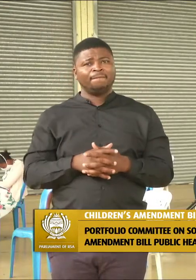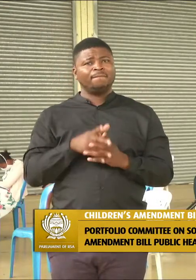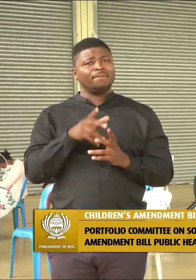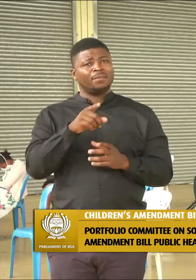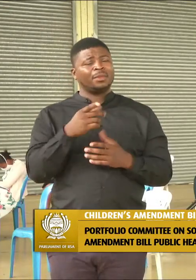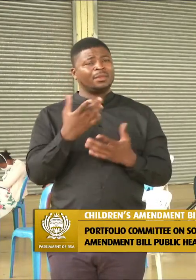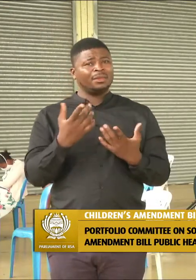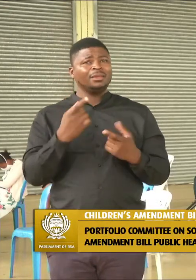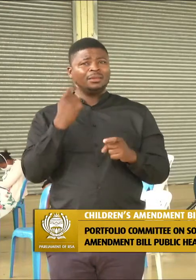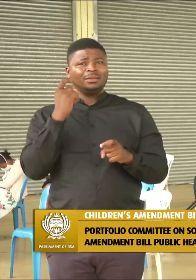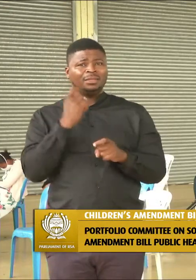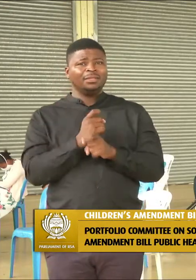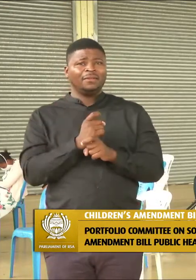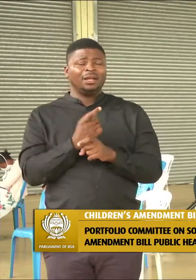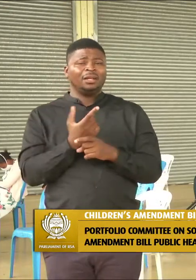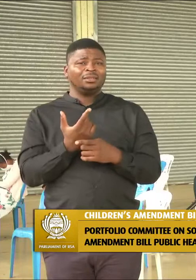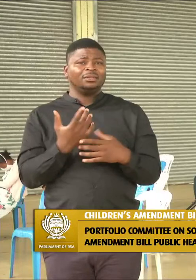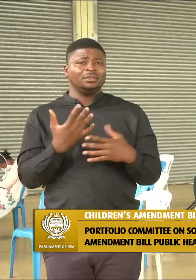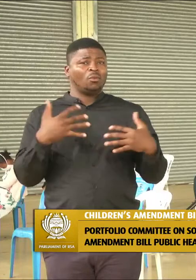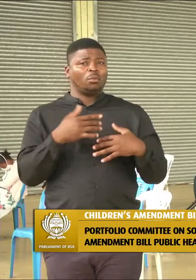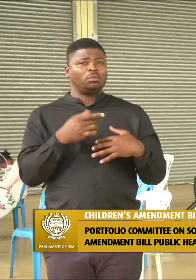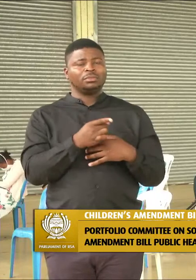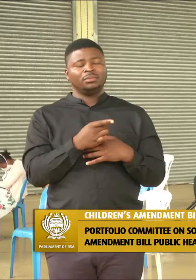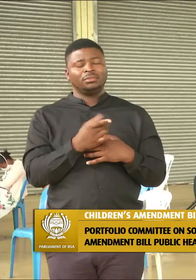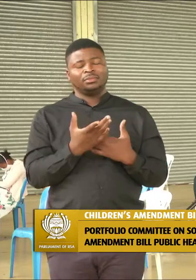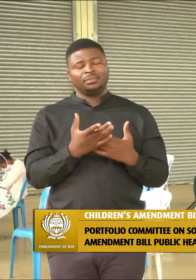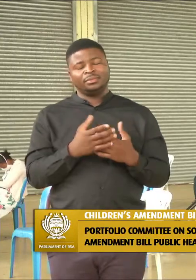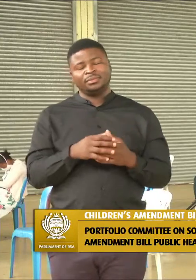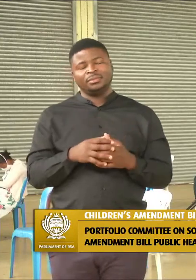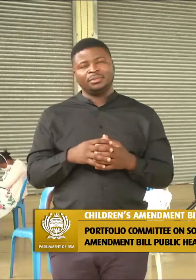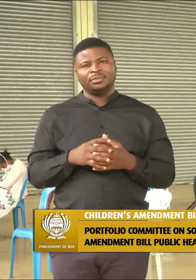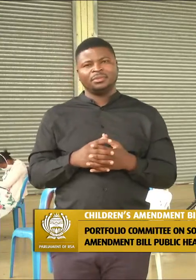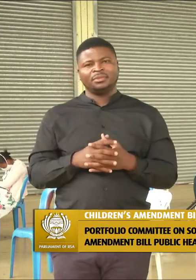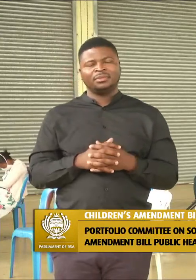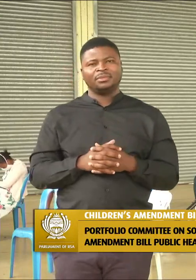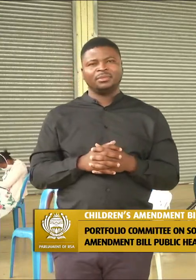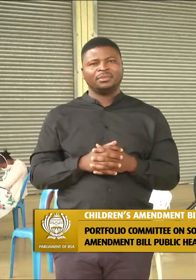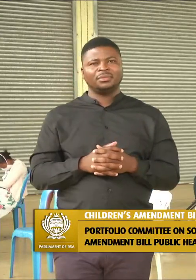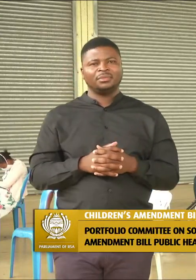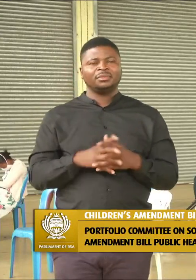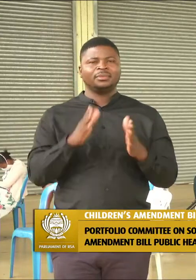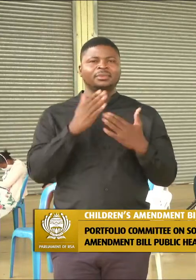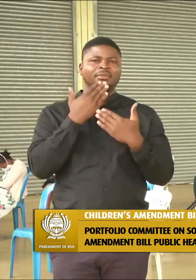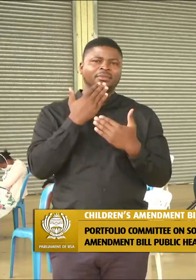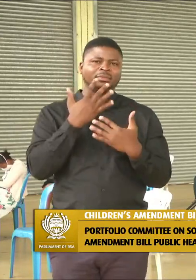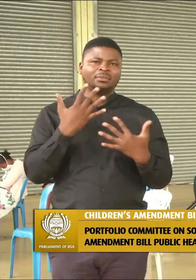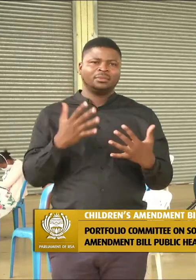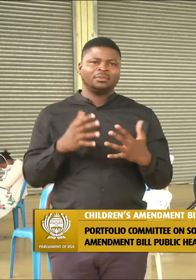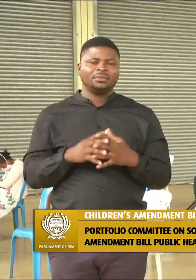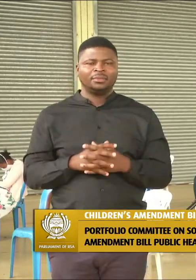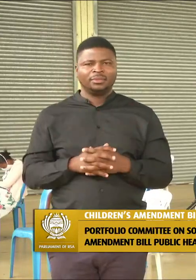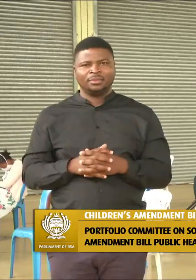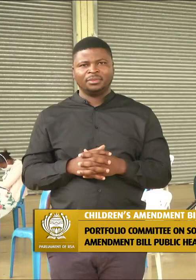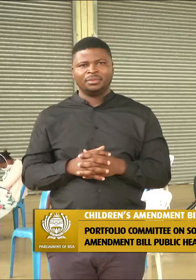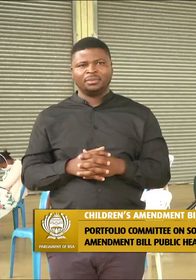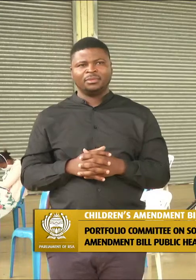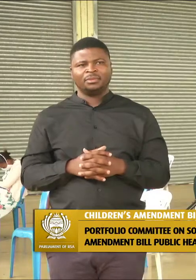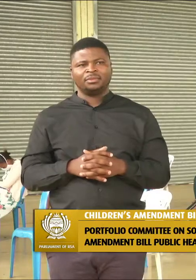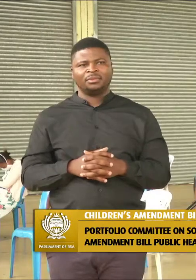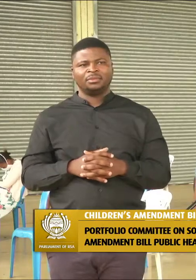to be. Isimo esithusayo kakhulu lesi ukuthi ubhekane naso. Thank you. Ngiyabonga.